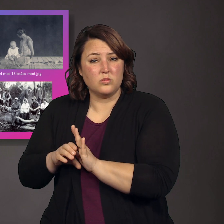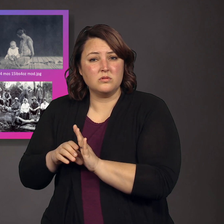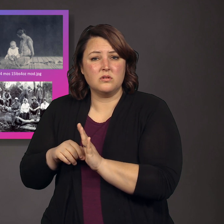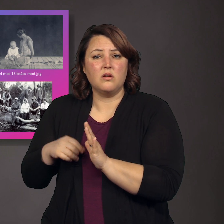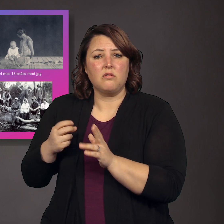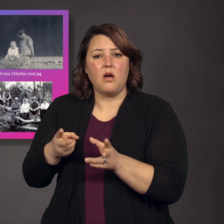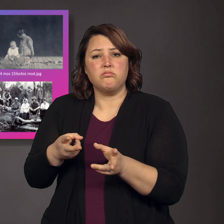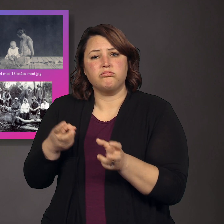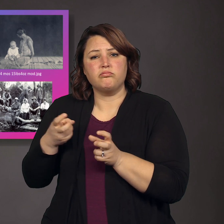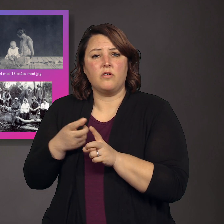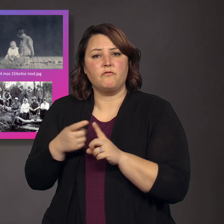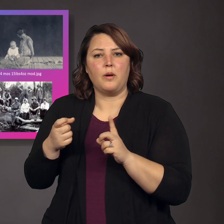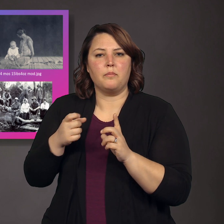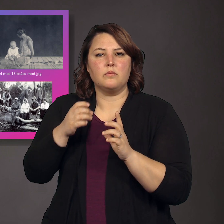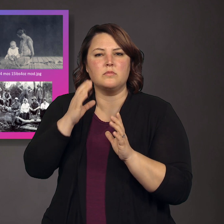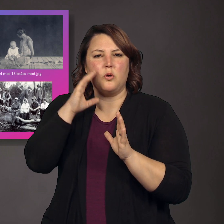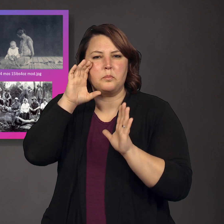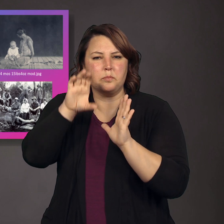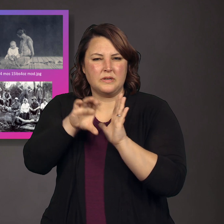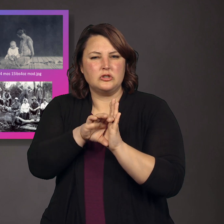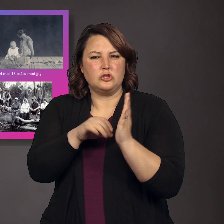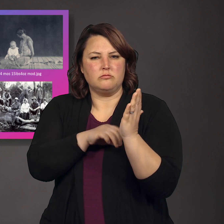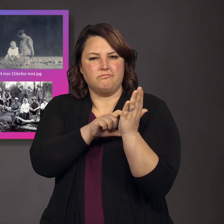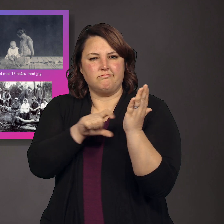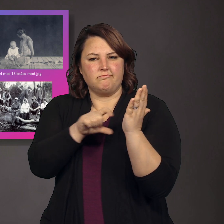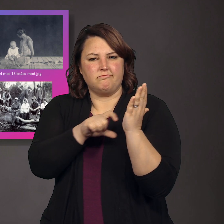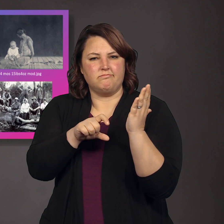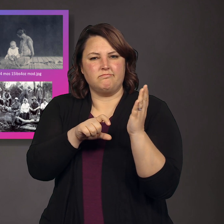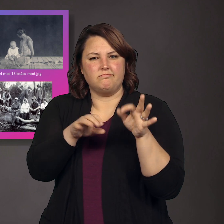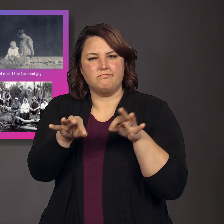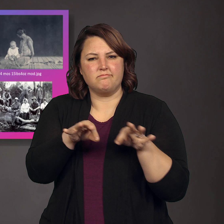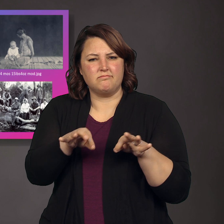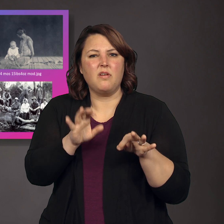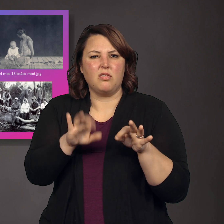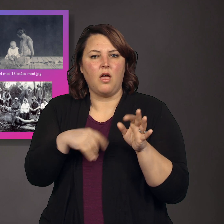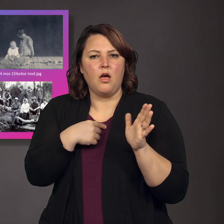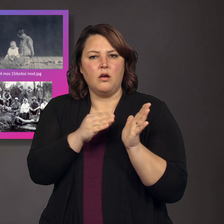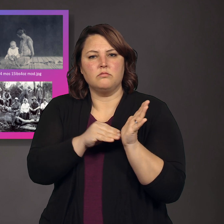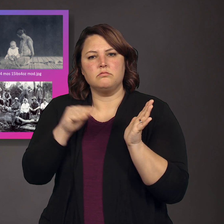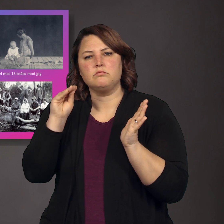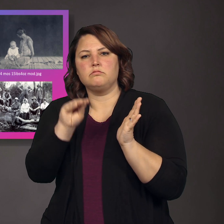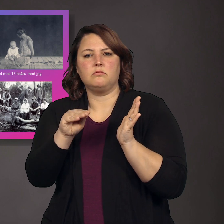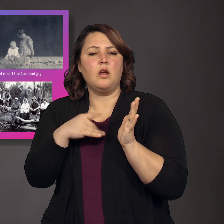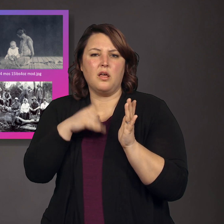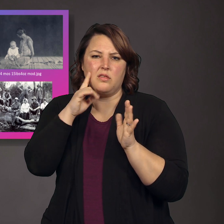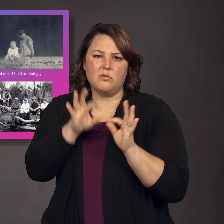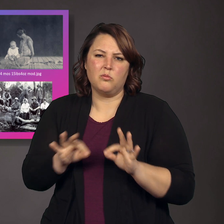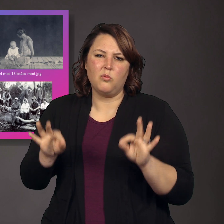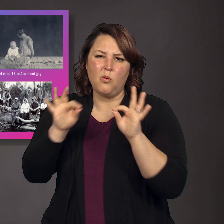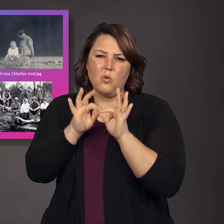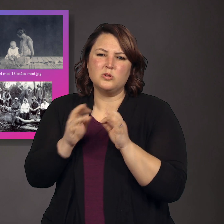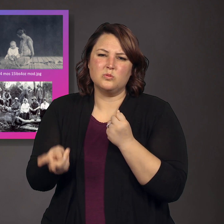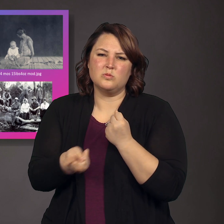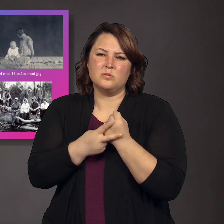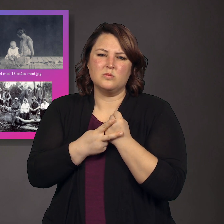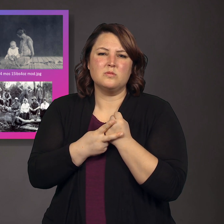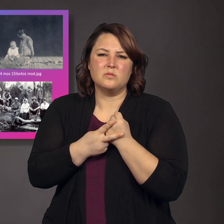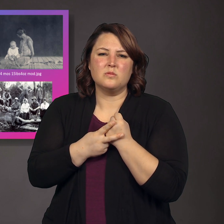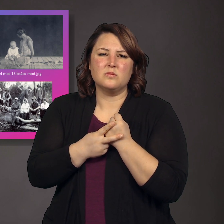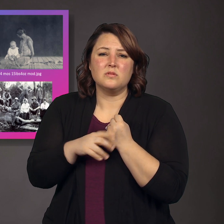that were in the original photo album, and I felt that they were important to preserve those labels. See the girl with the very long